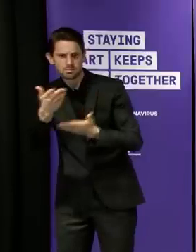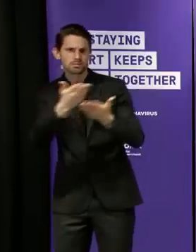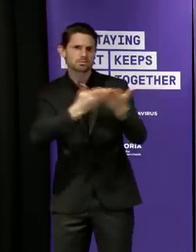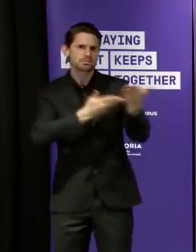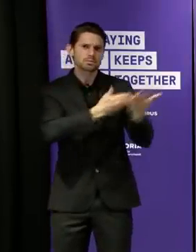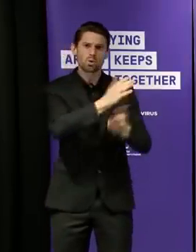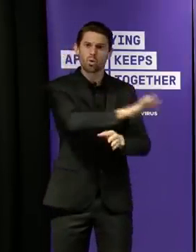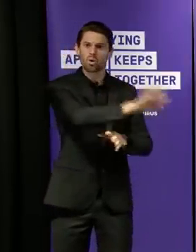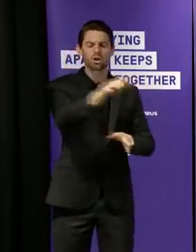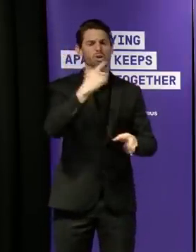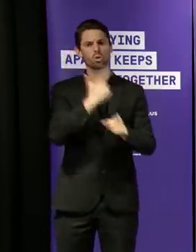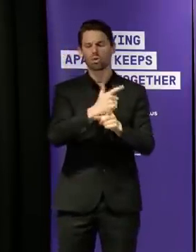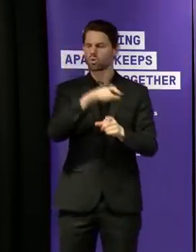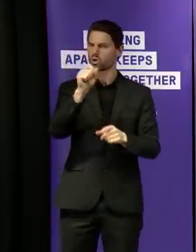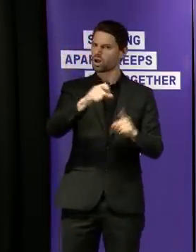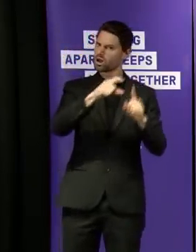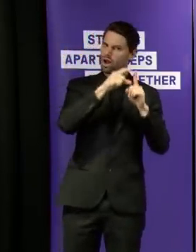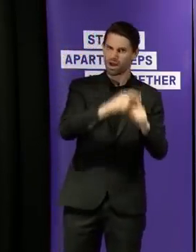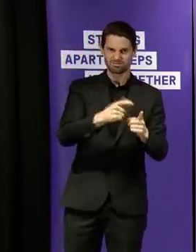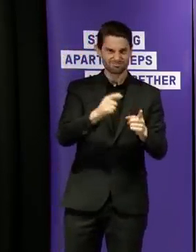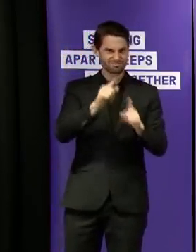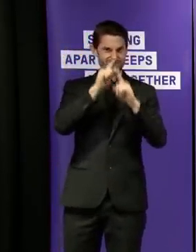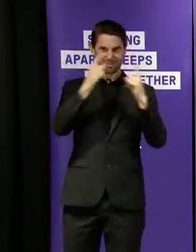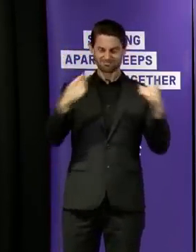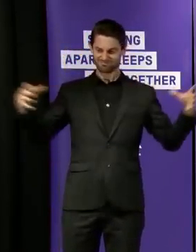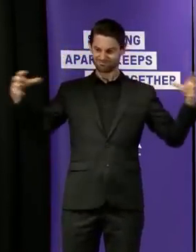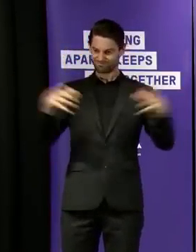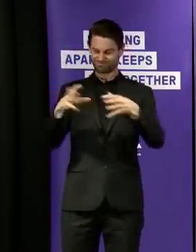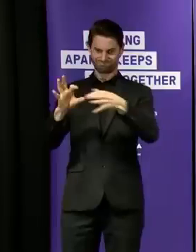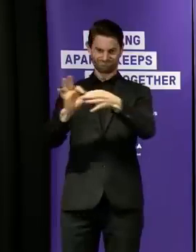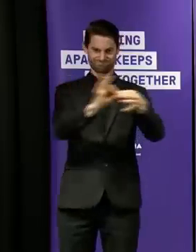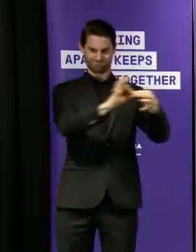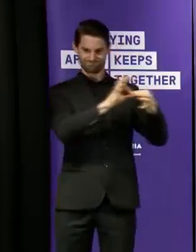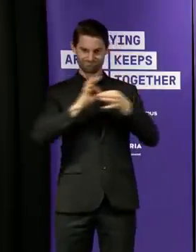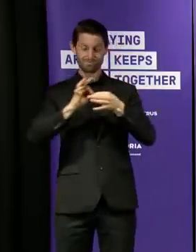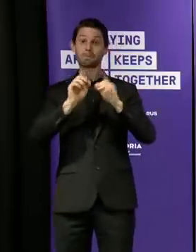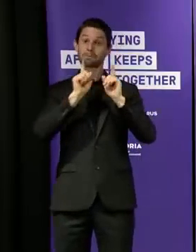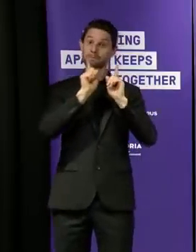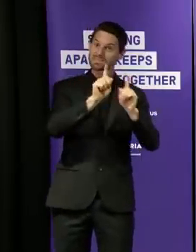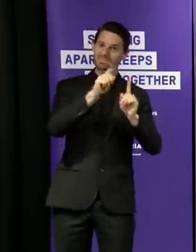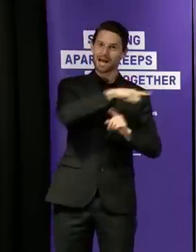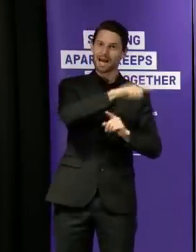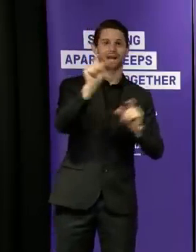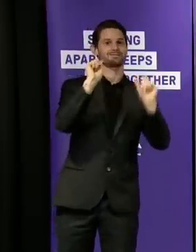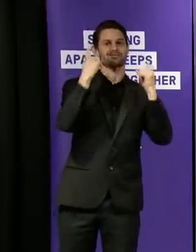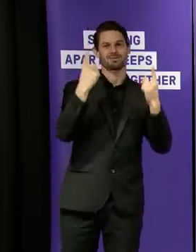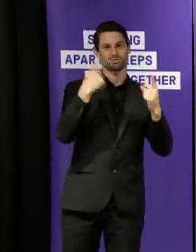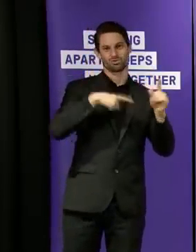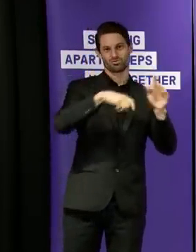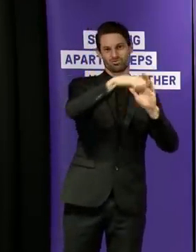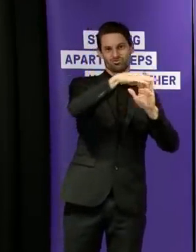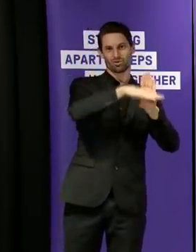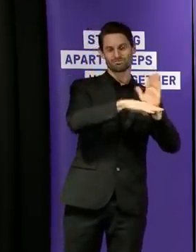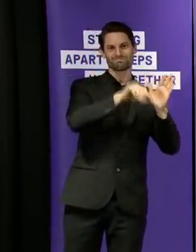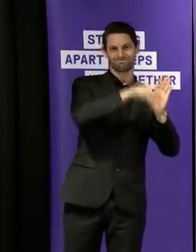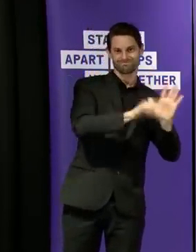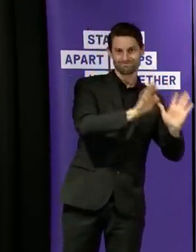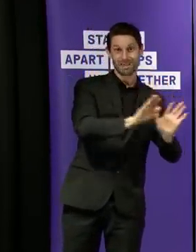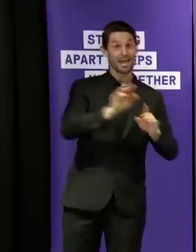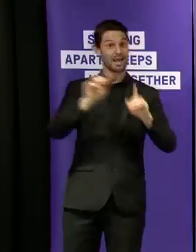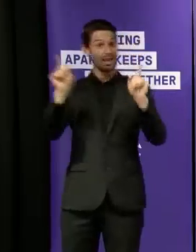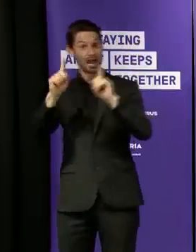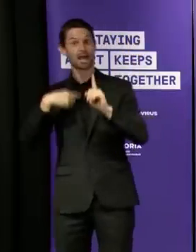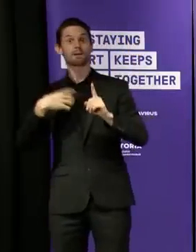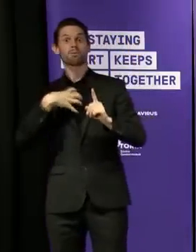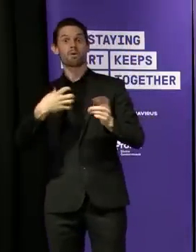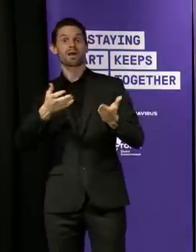that those faith leaders wanted, but it's substantial progress. And I'm really pleased that we've been able to do this. And regional Victoria